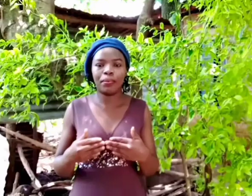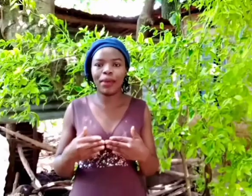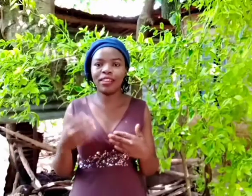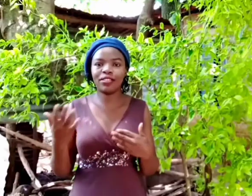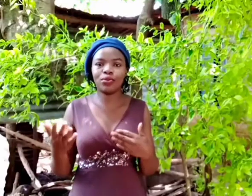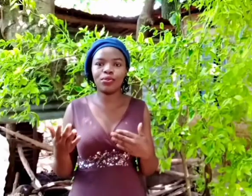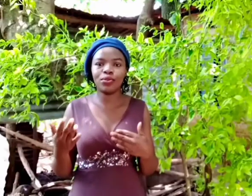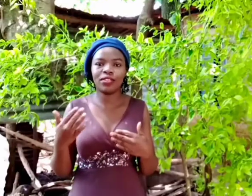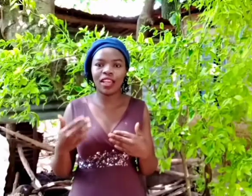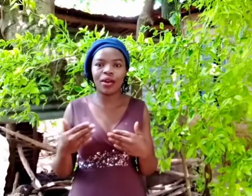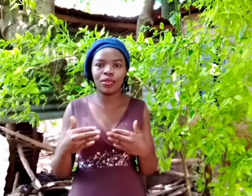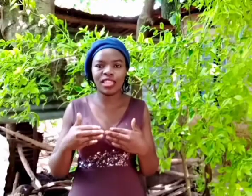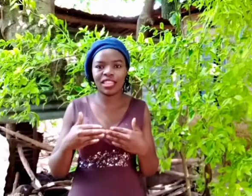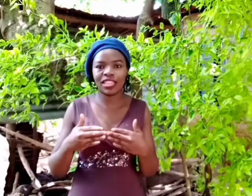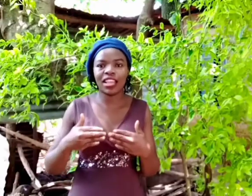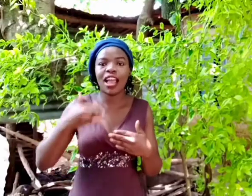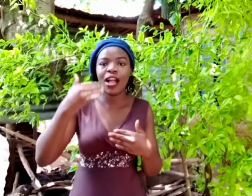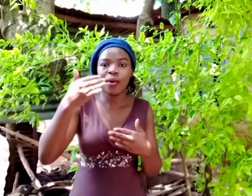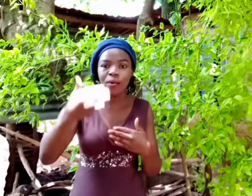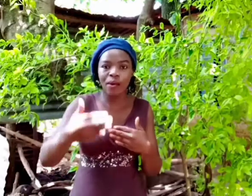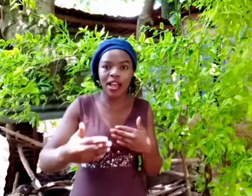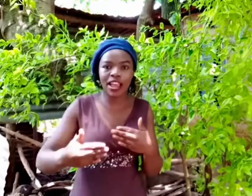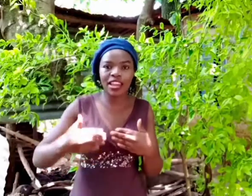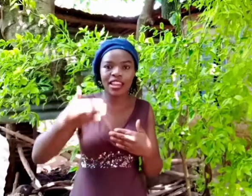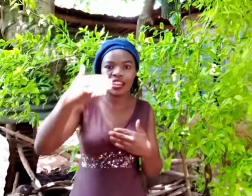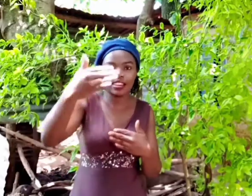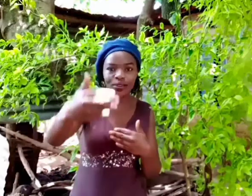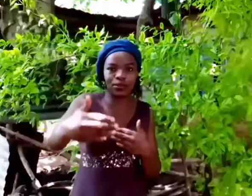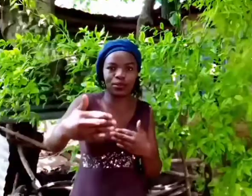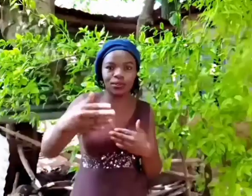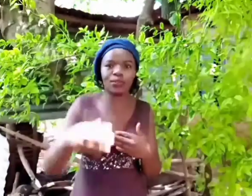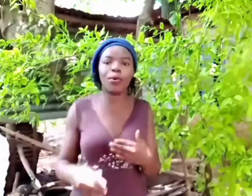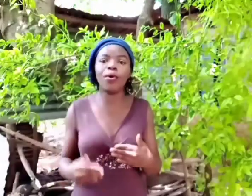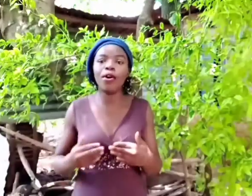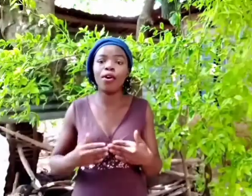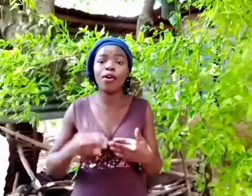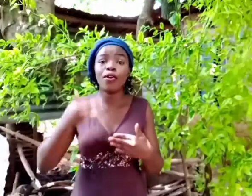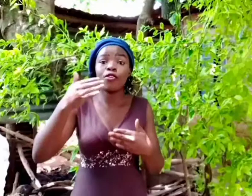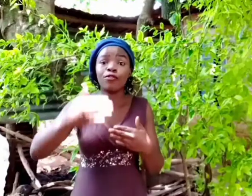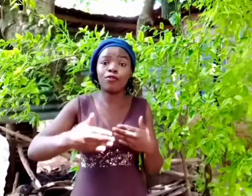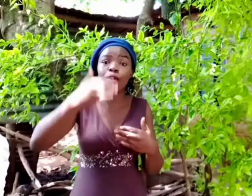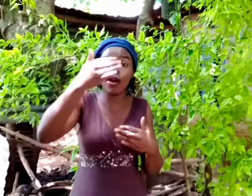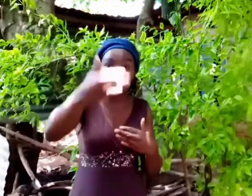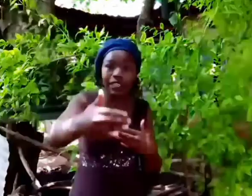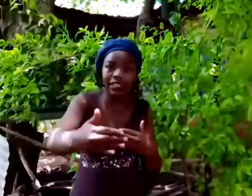Makes 2 circles. 1, 2. So forward.